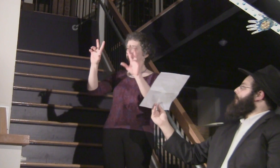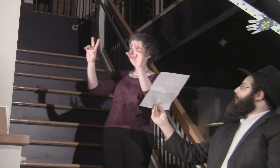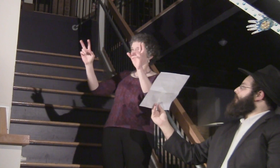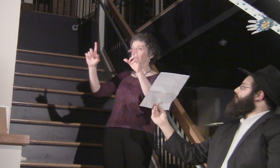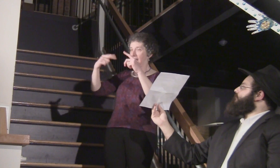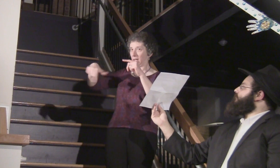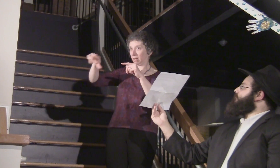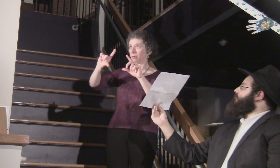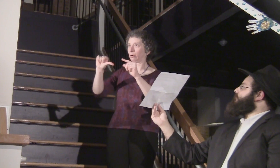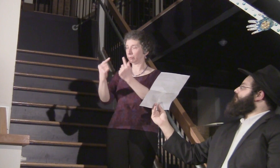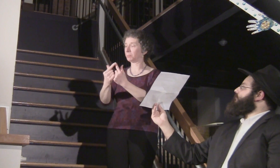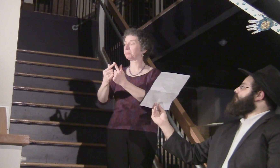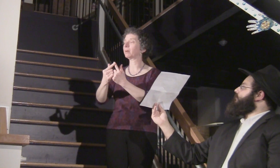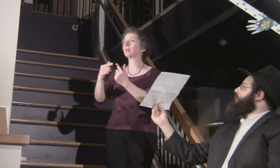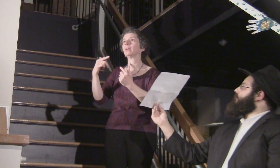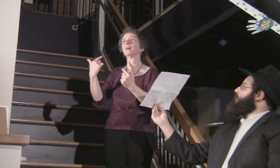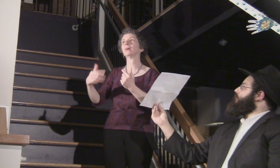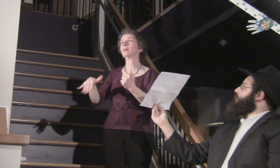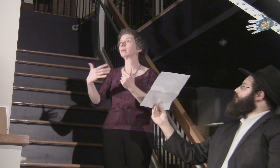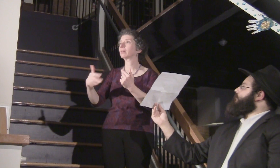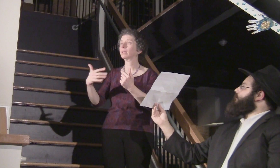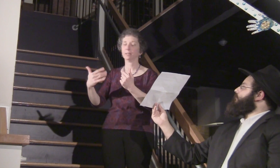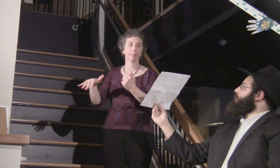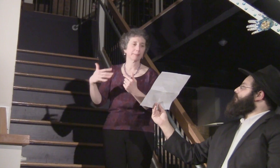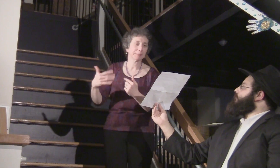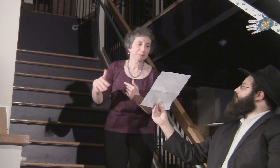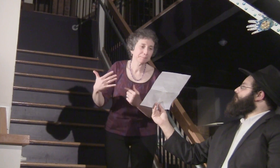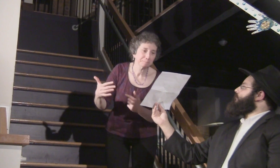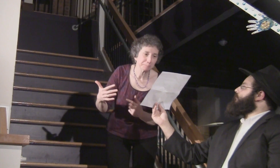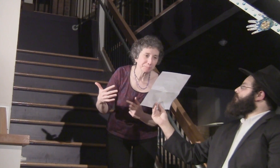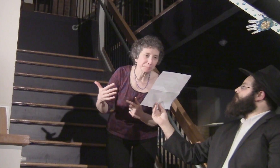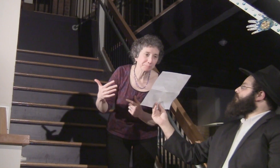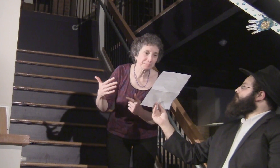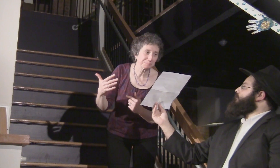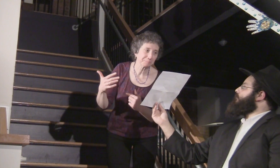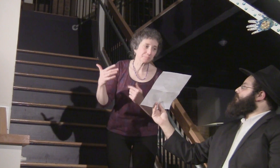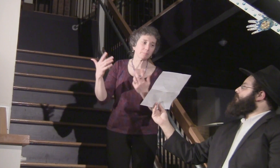People, that group really, wow.